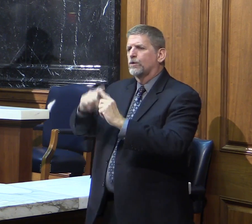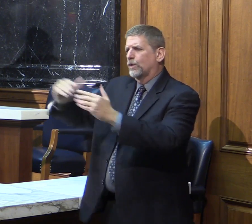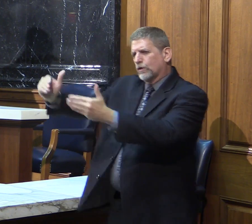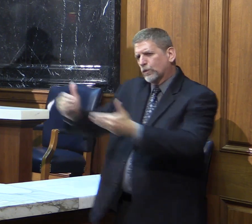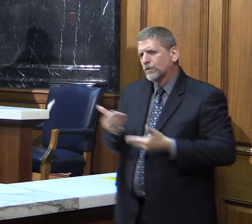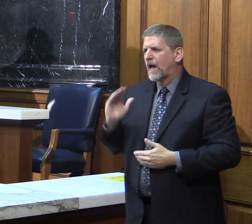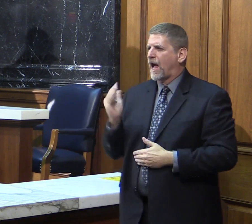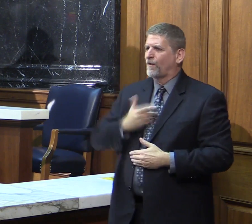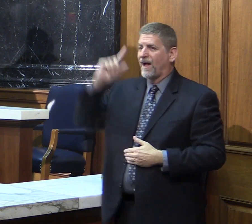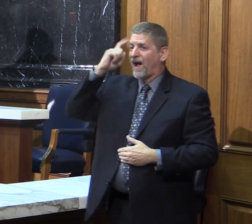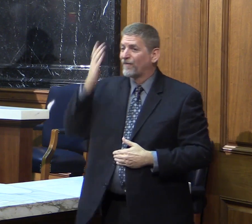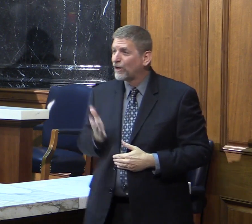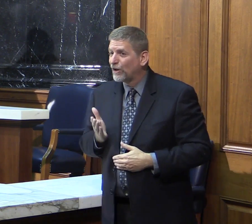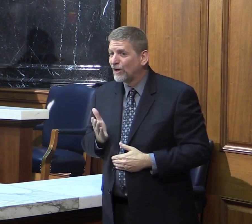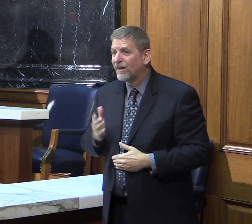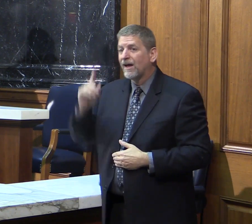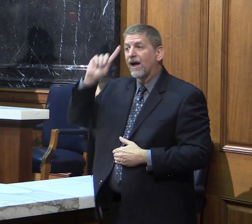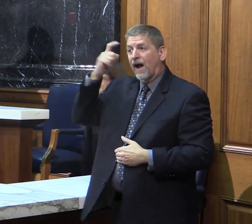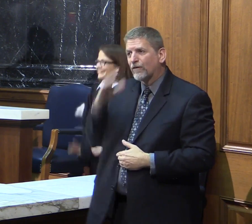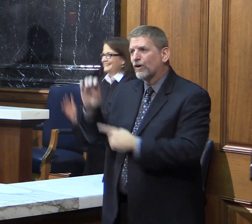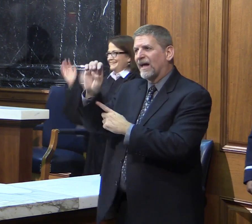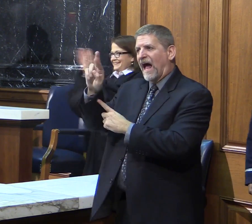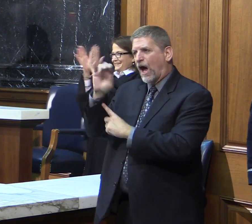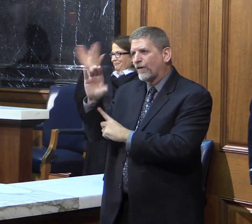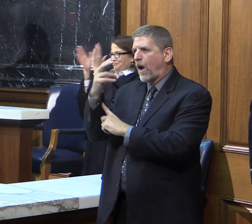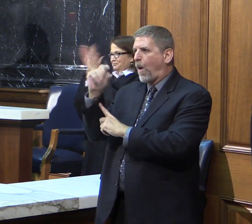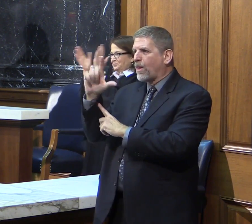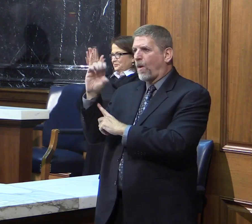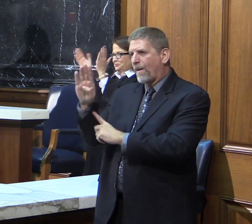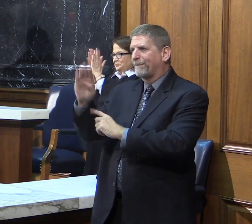governor, Governor Eric Holcomb.